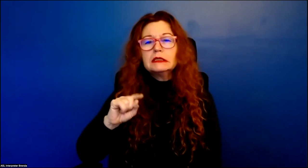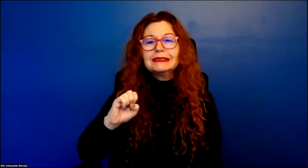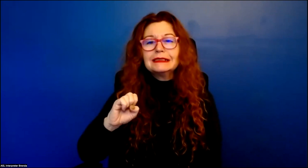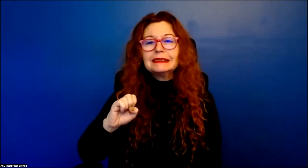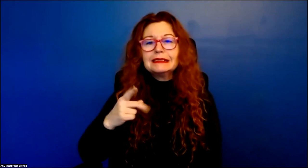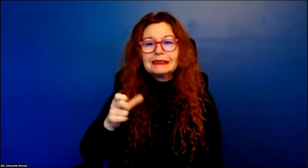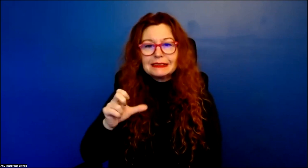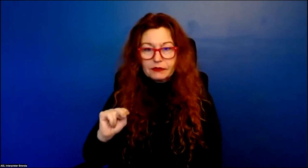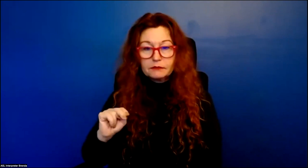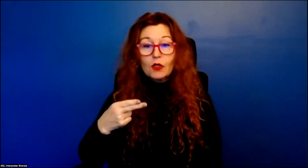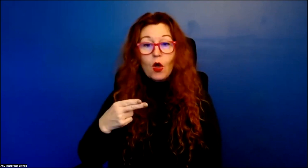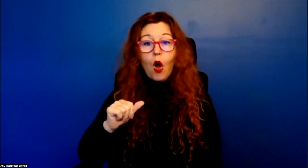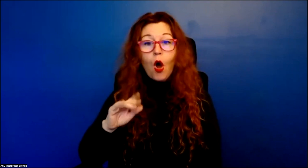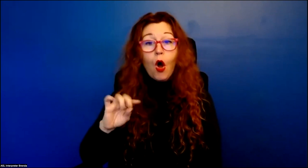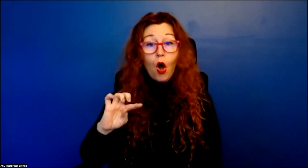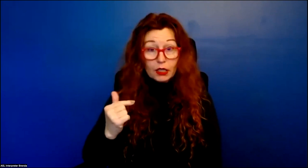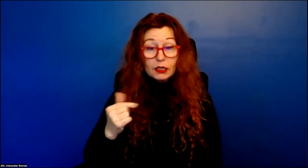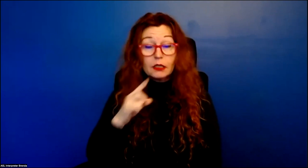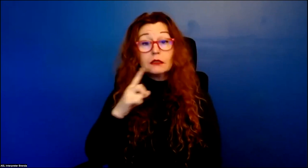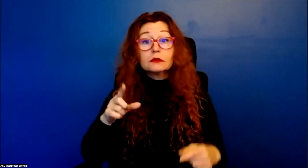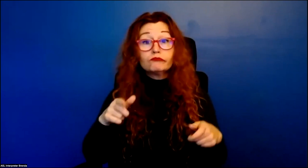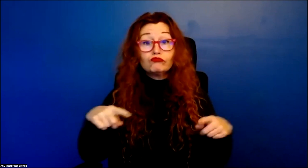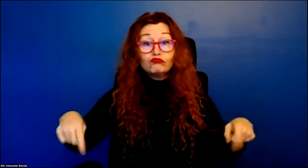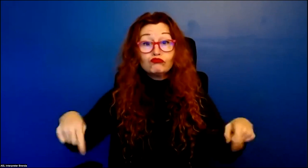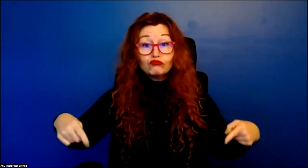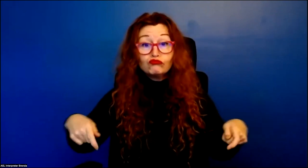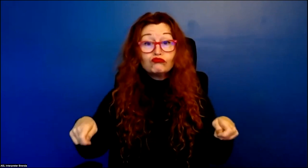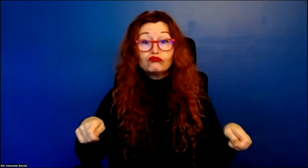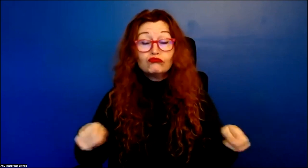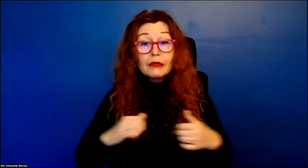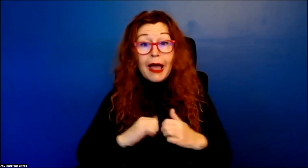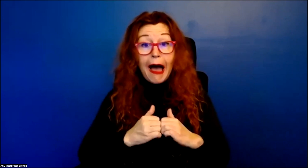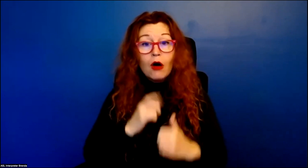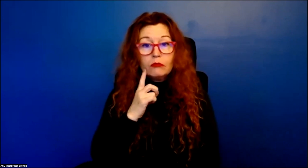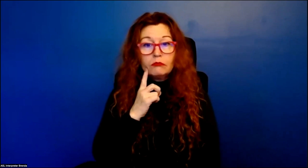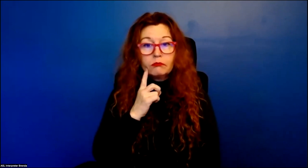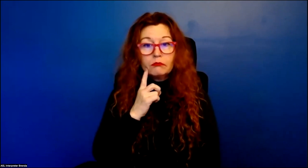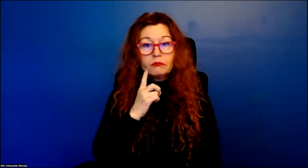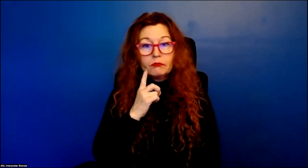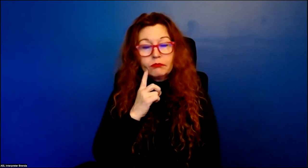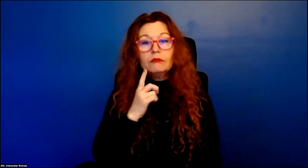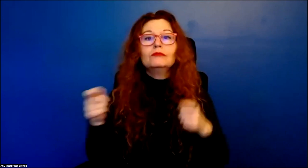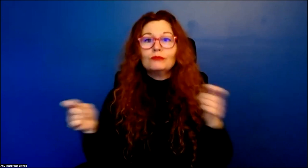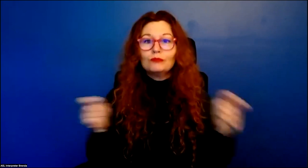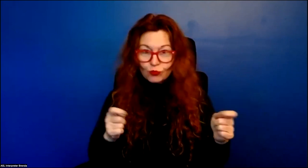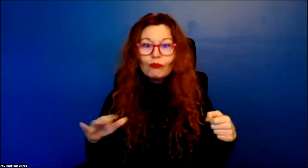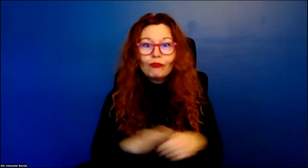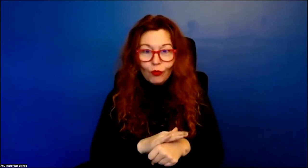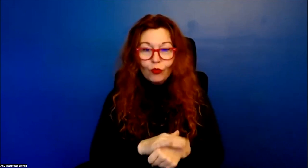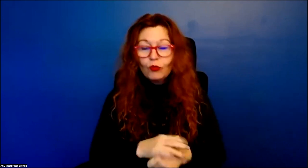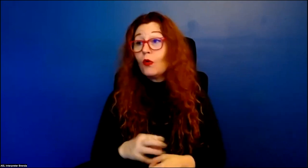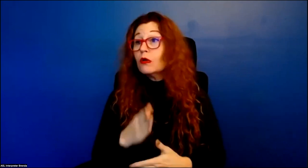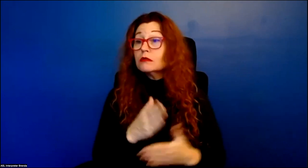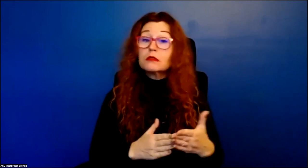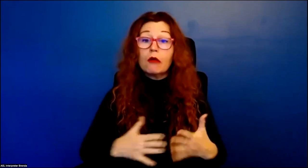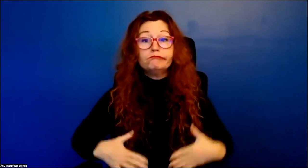push. You also have these straw sip and puff straws that people use, or they'll use their